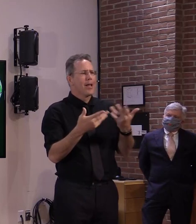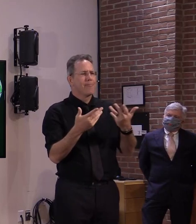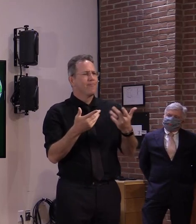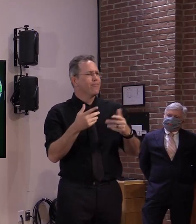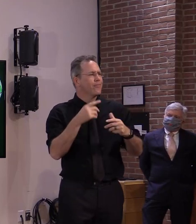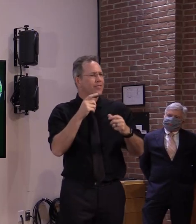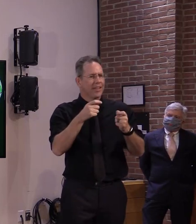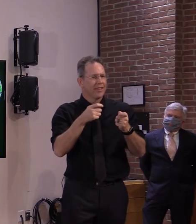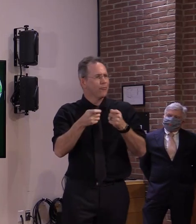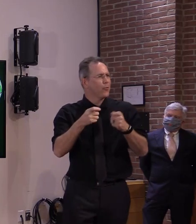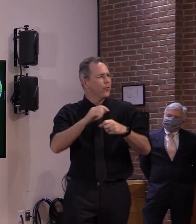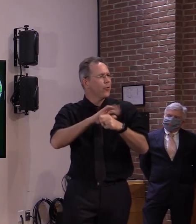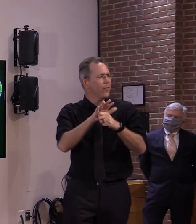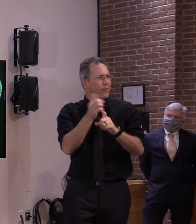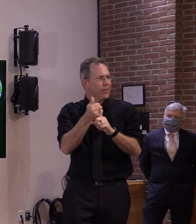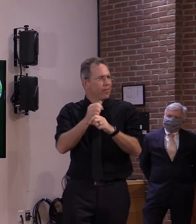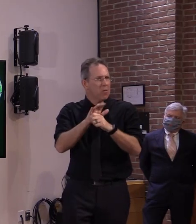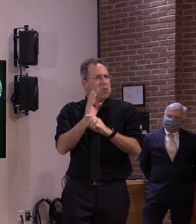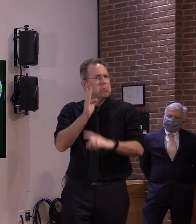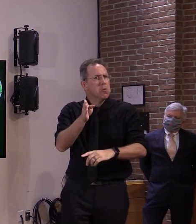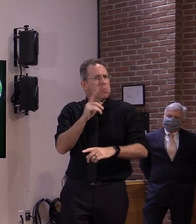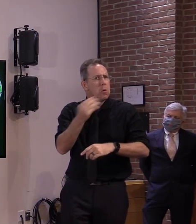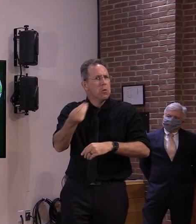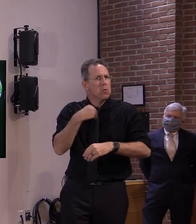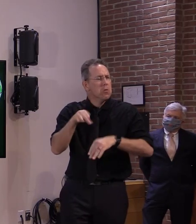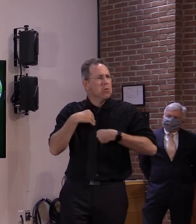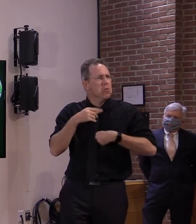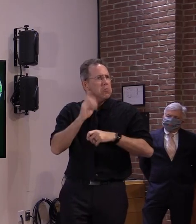us to focus on the things that we can control.